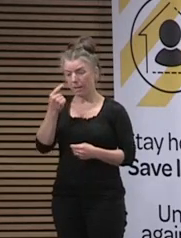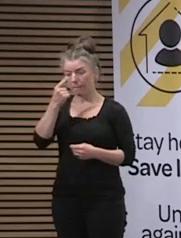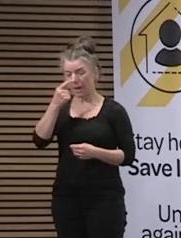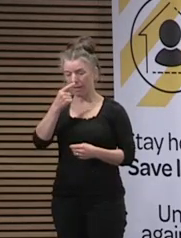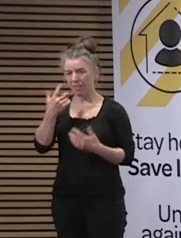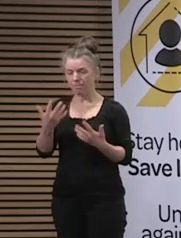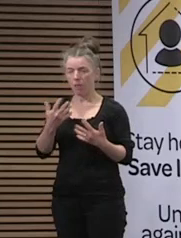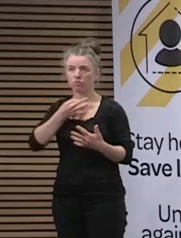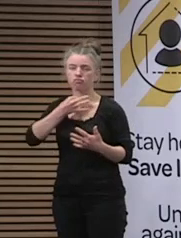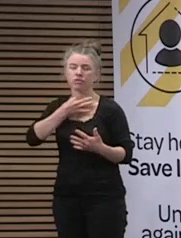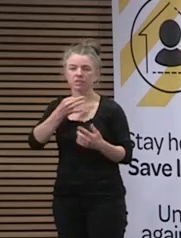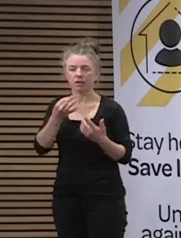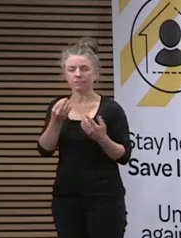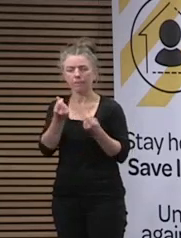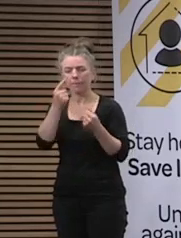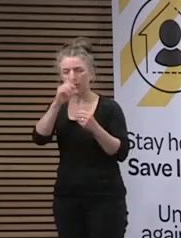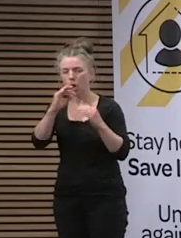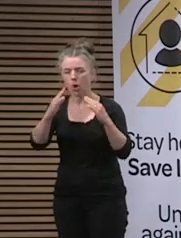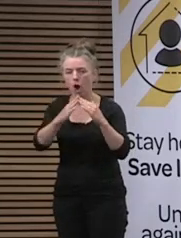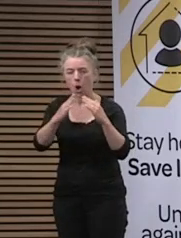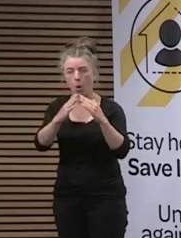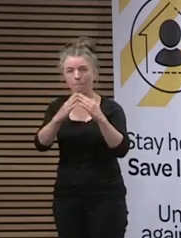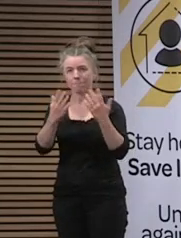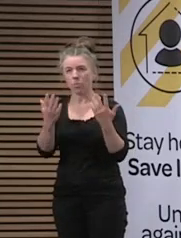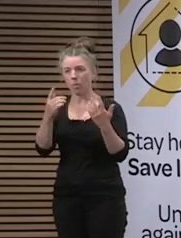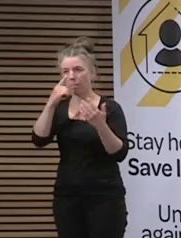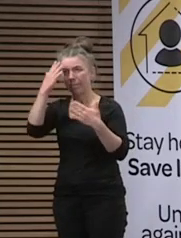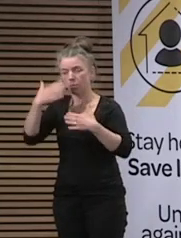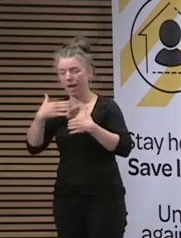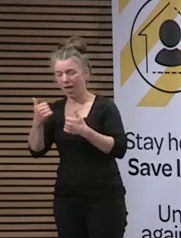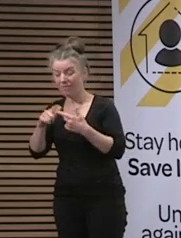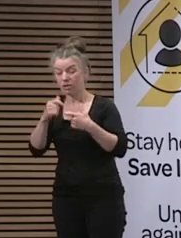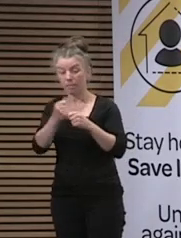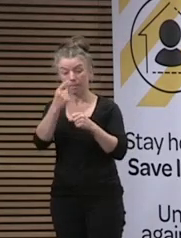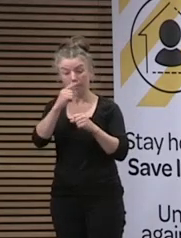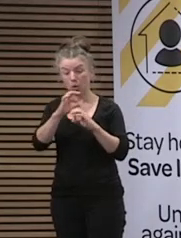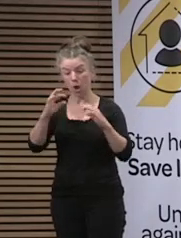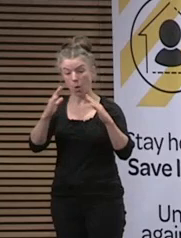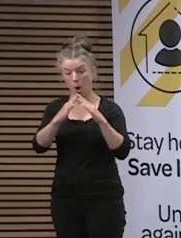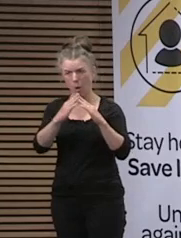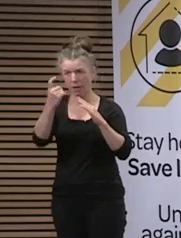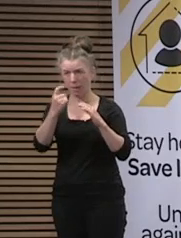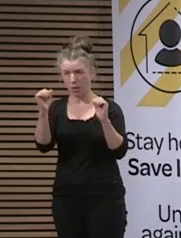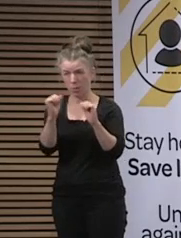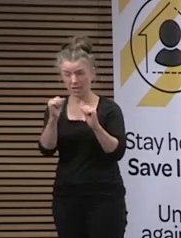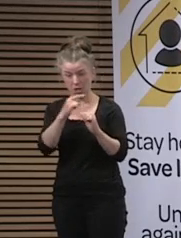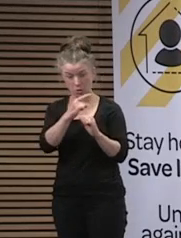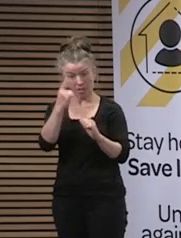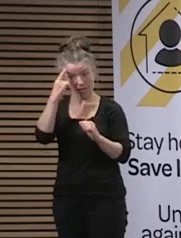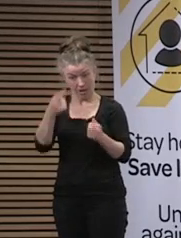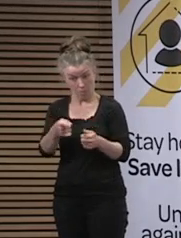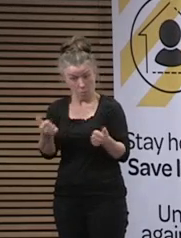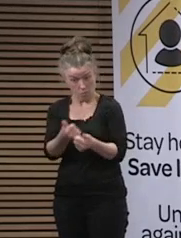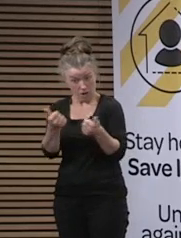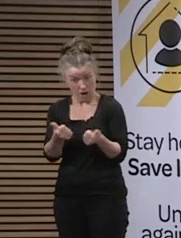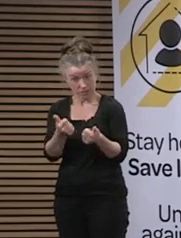the situation in terms of the homeless, where the weather is turning quite clearly here in Wellington as we get into the winter season? Are people going to